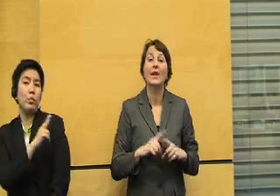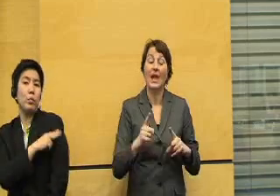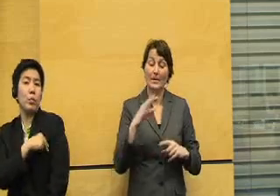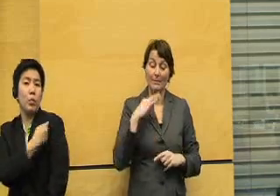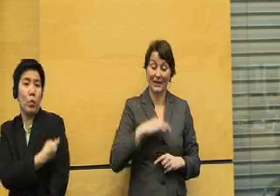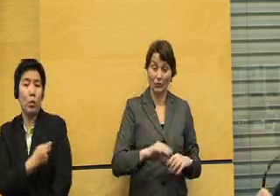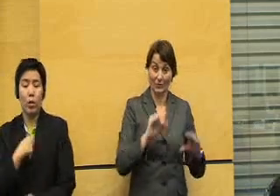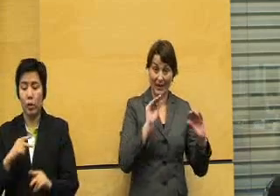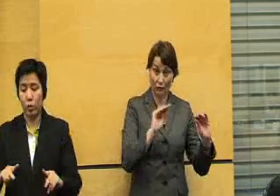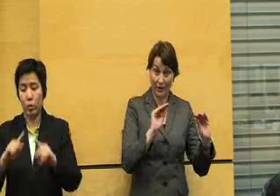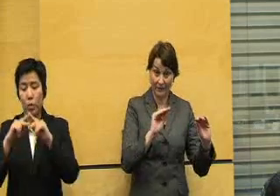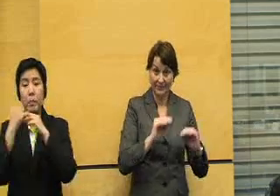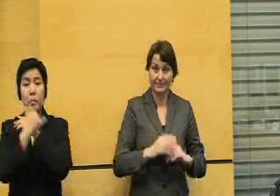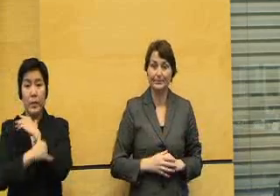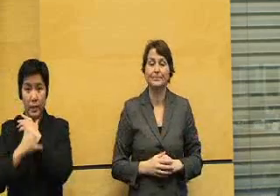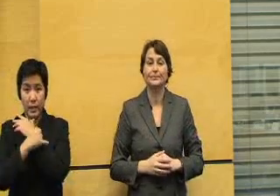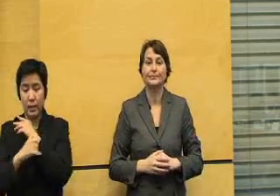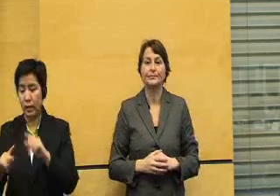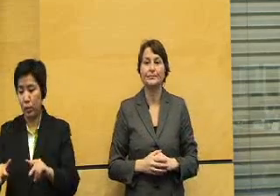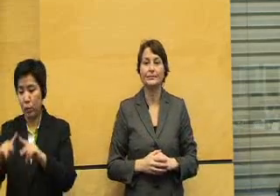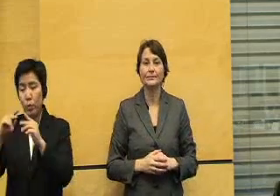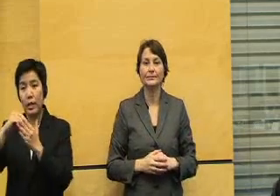Education,